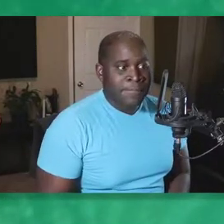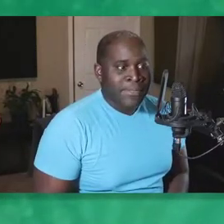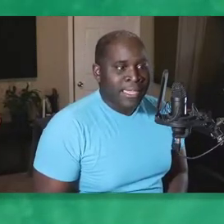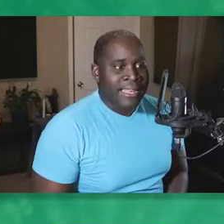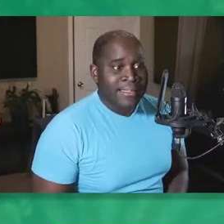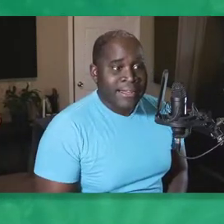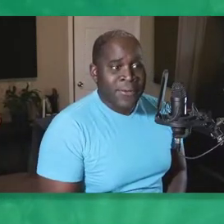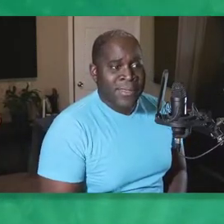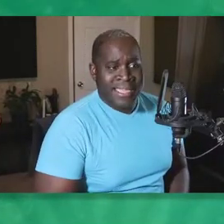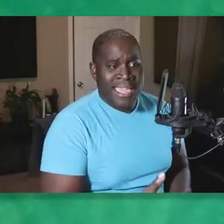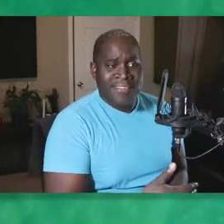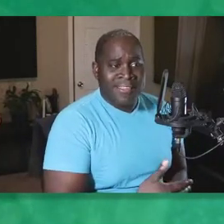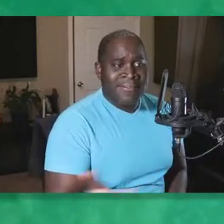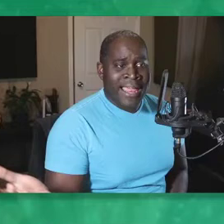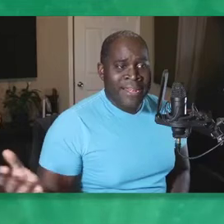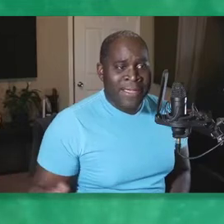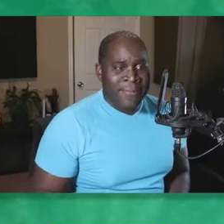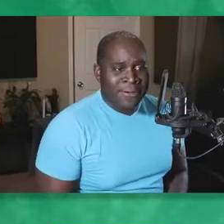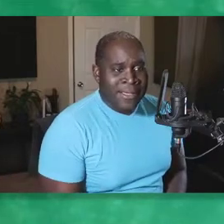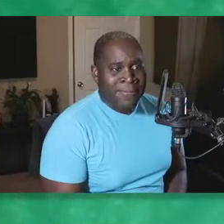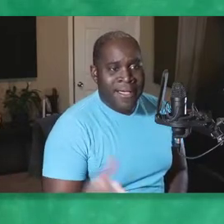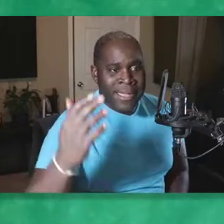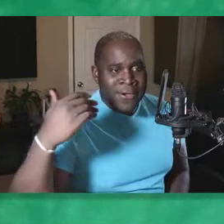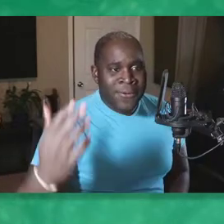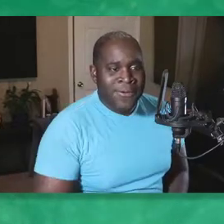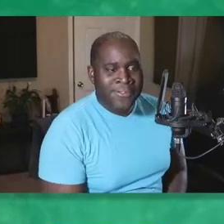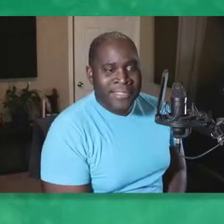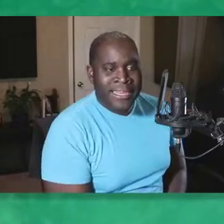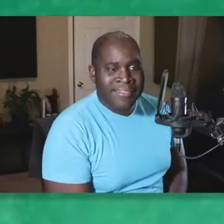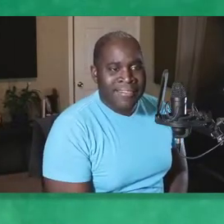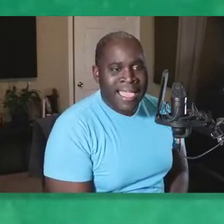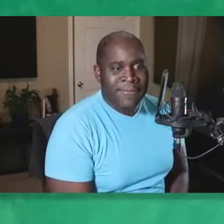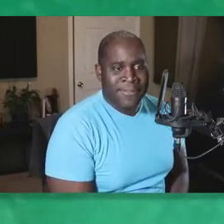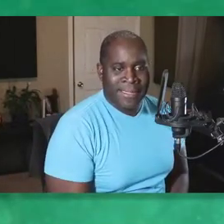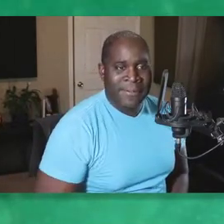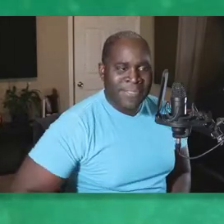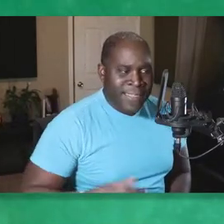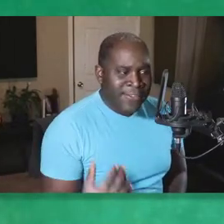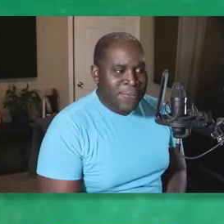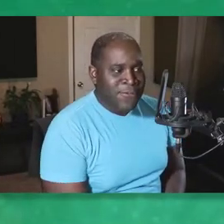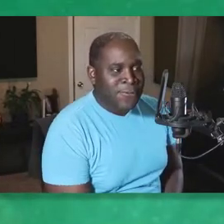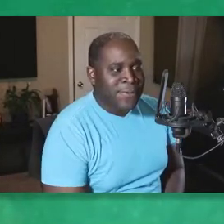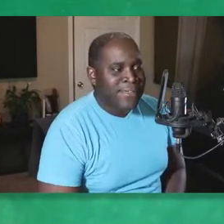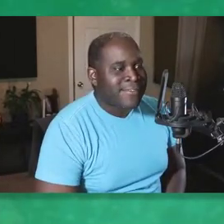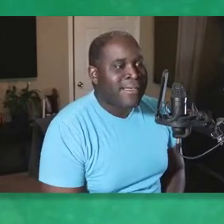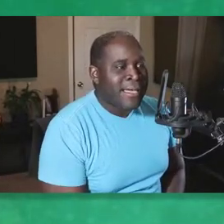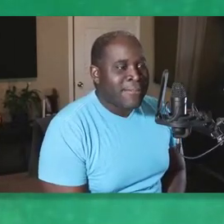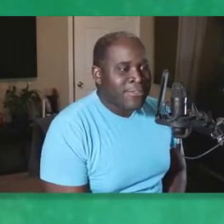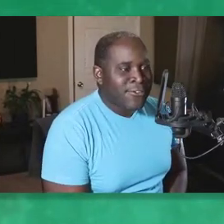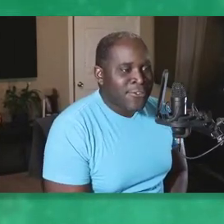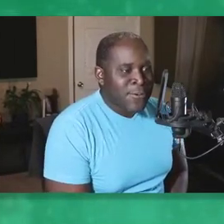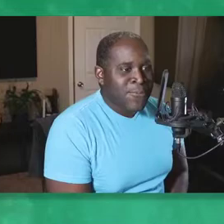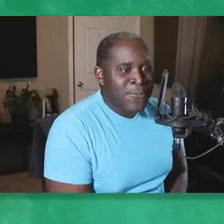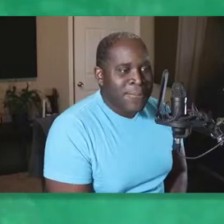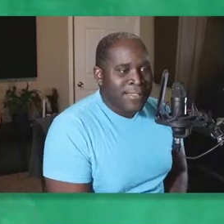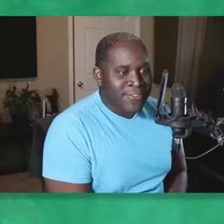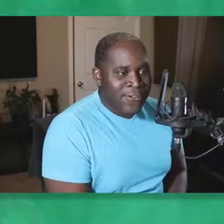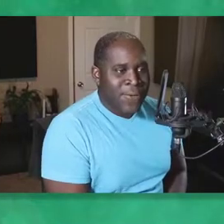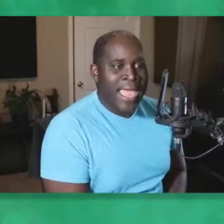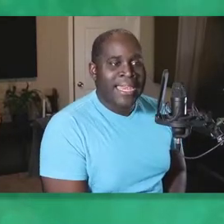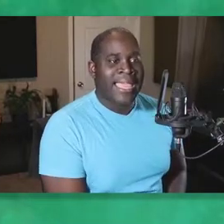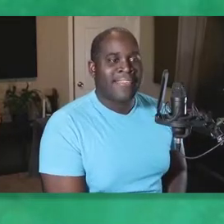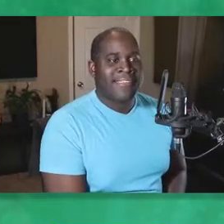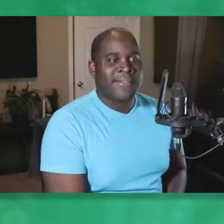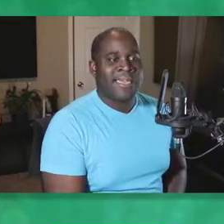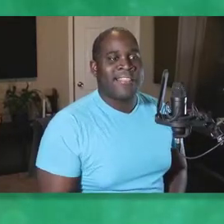language. And I didn't know ASL even had grammar. Probably my coworkers let it slide with me. But thanks so much for doing this. I'm learning so much more about the